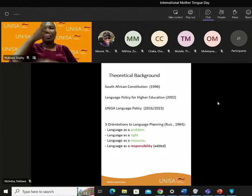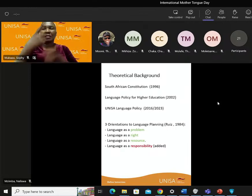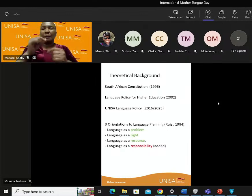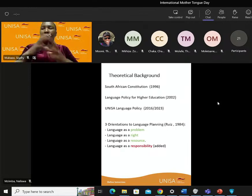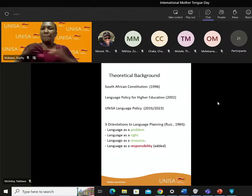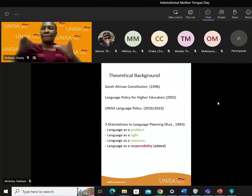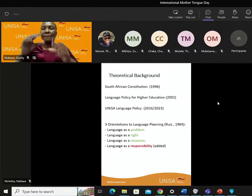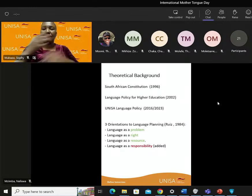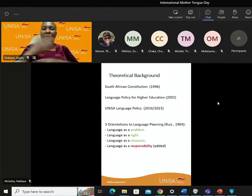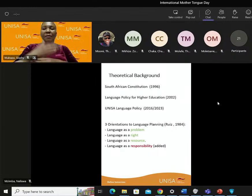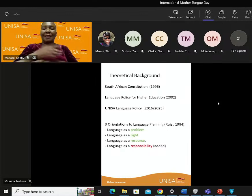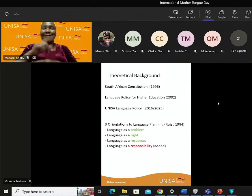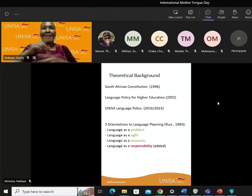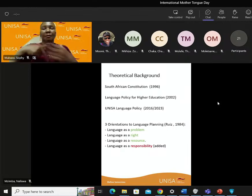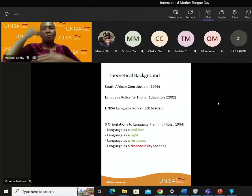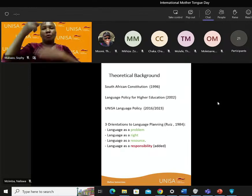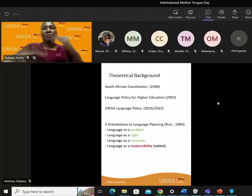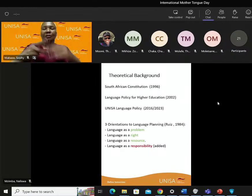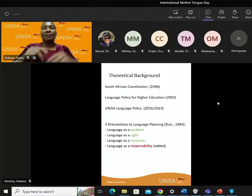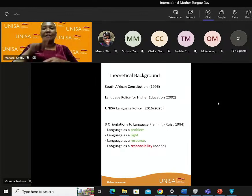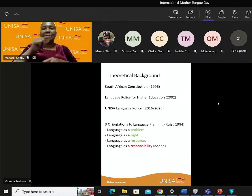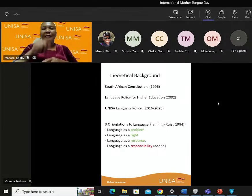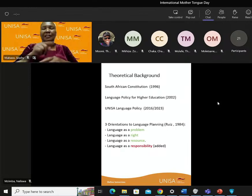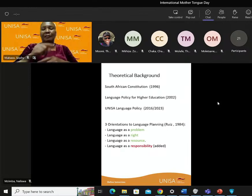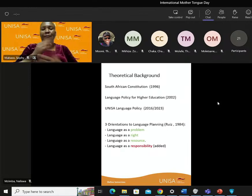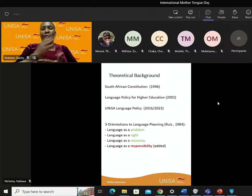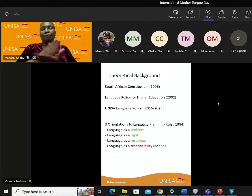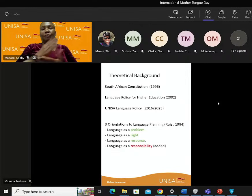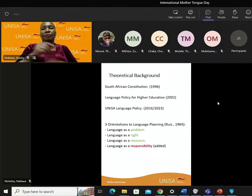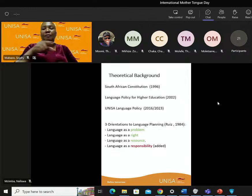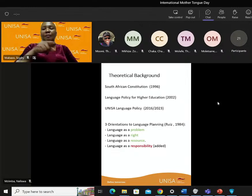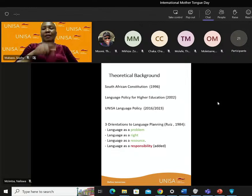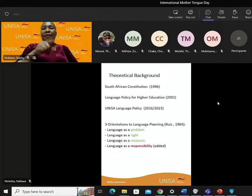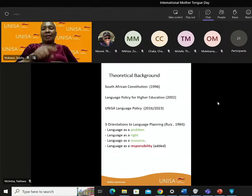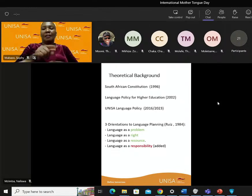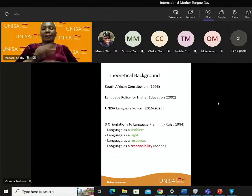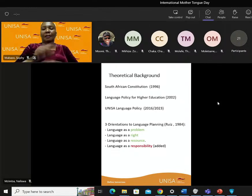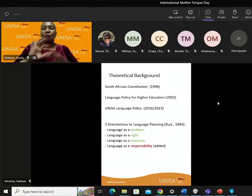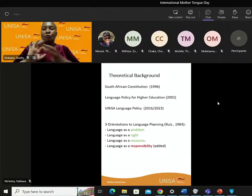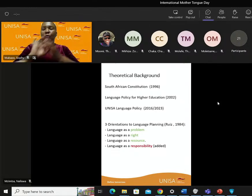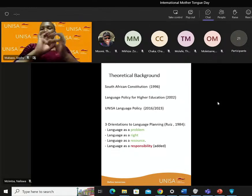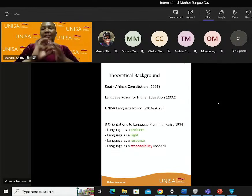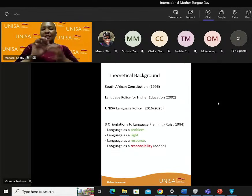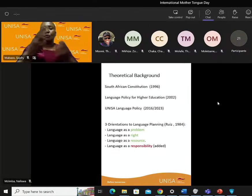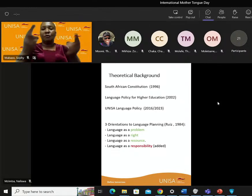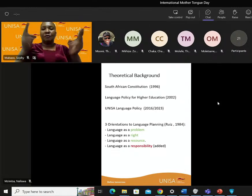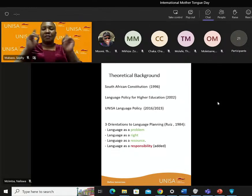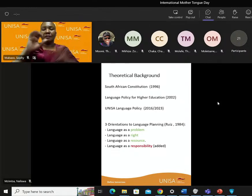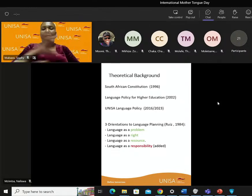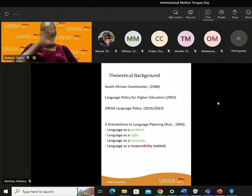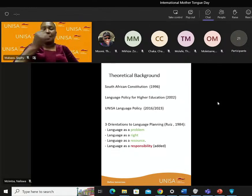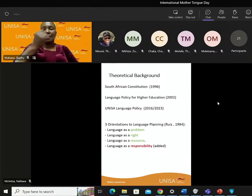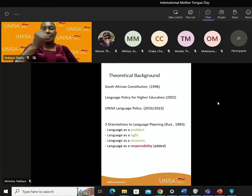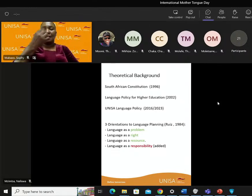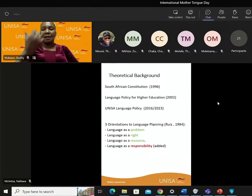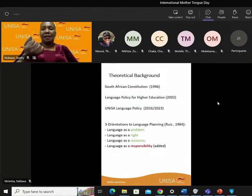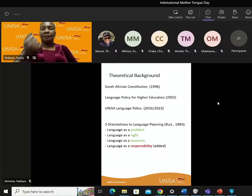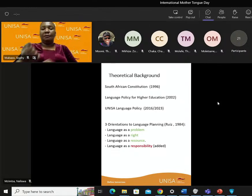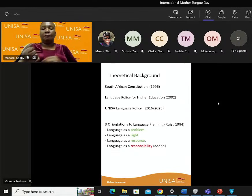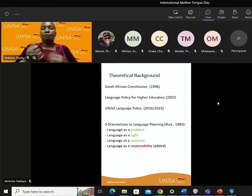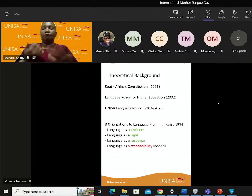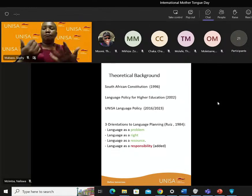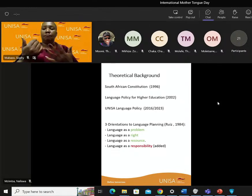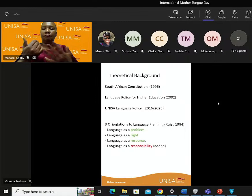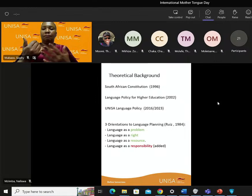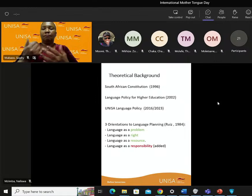that also attests to the commitment that the university have towards vying